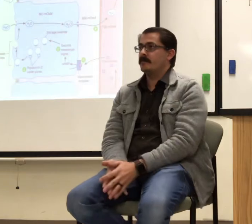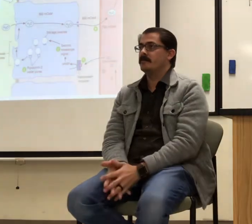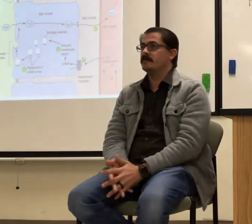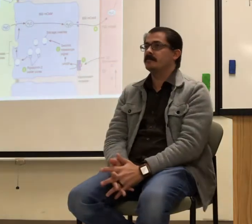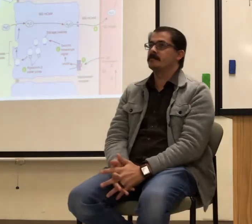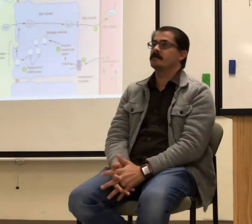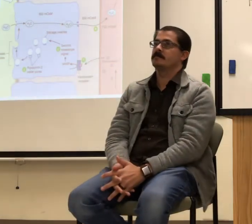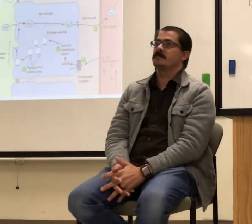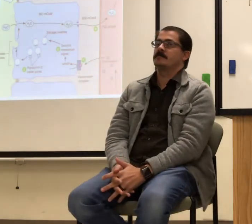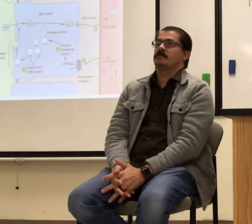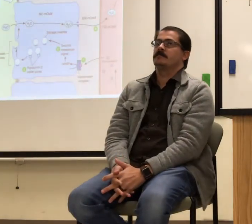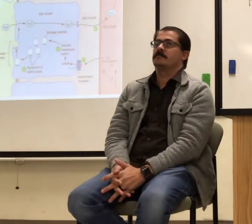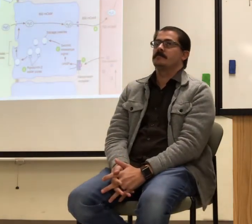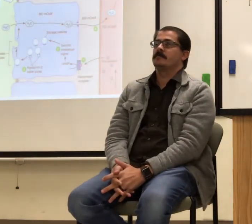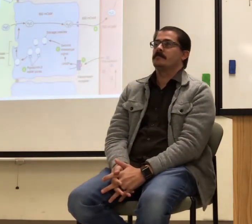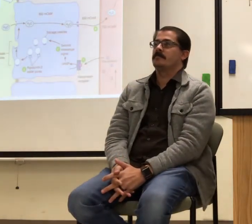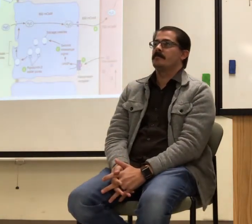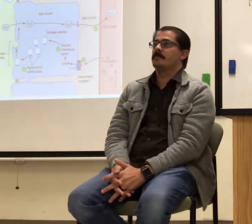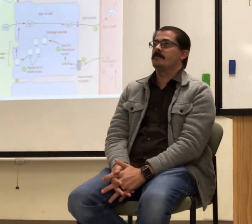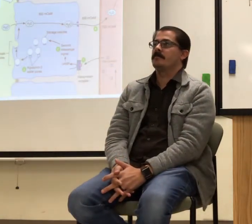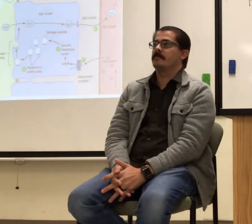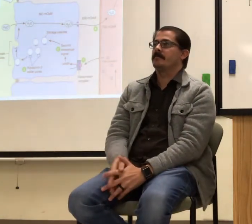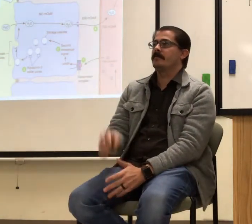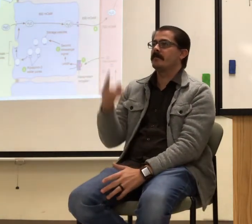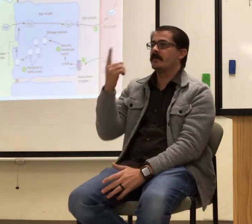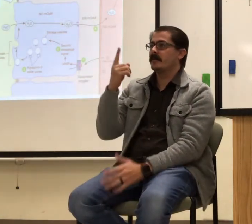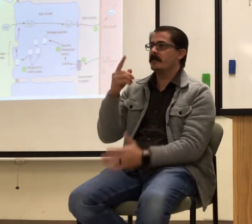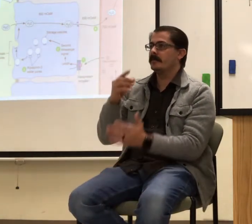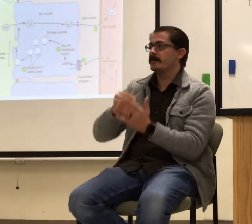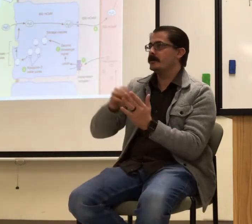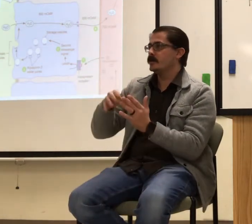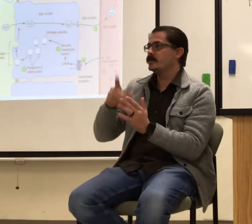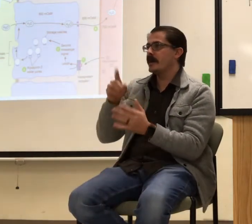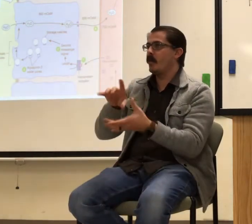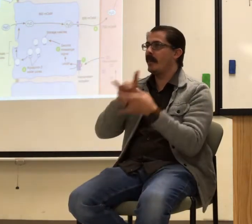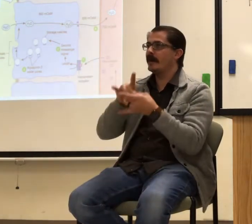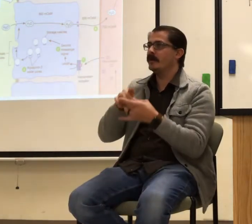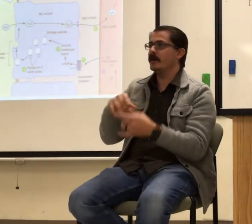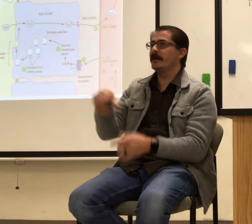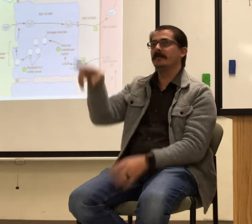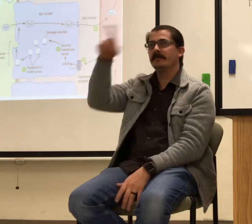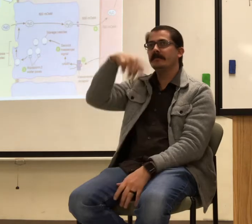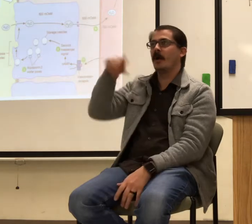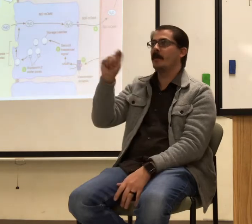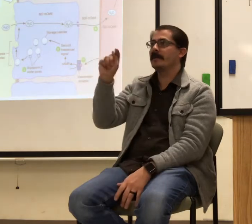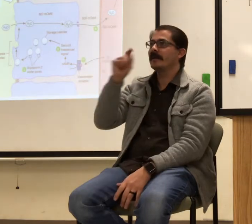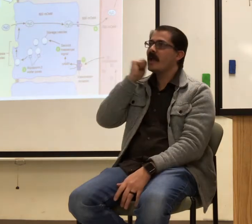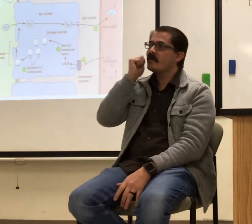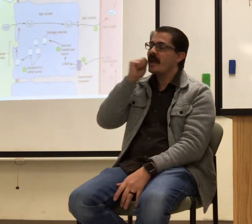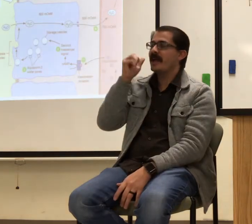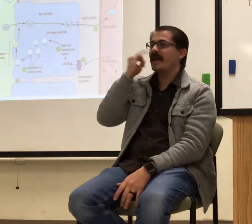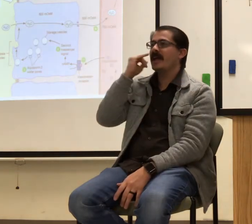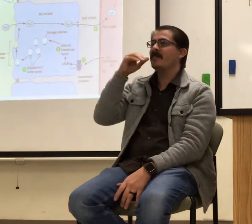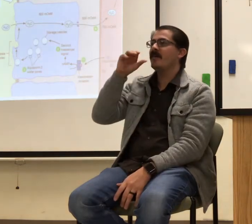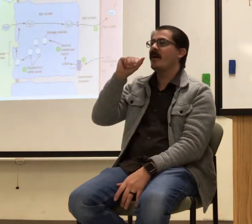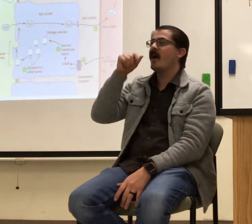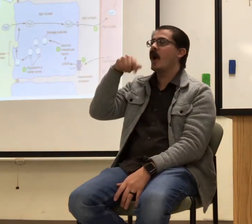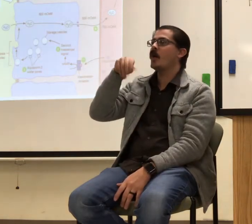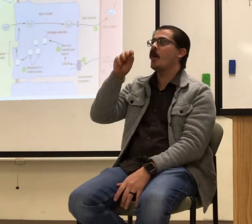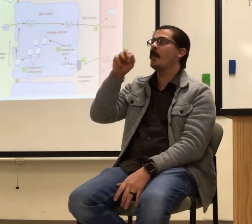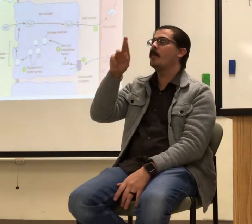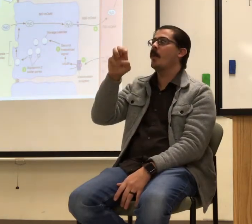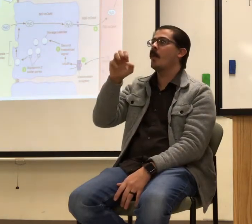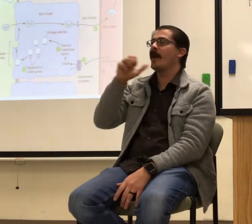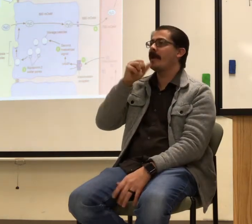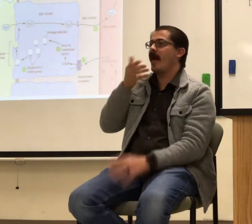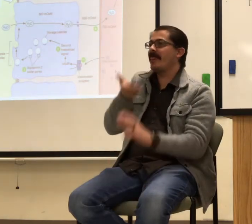is something students can relate to. I mean, we urinate every day. If the aquaporins are not there,